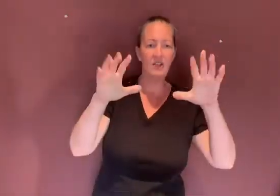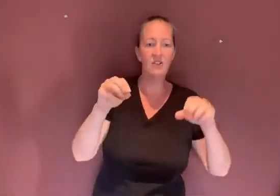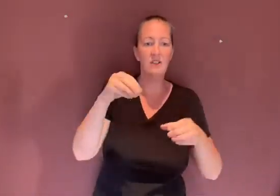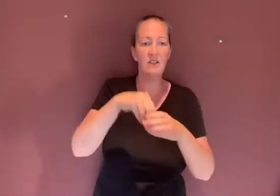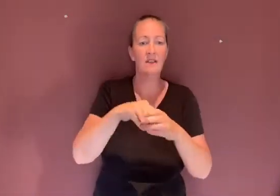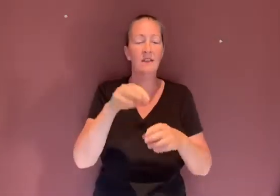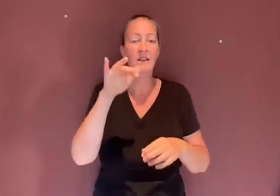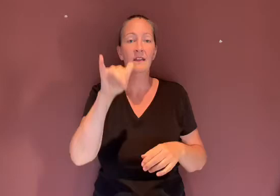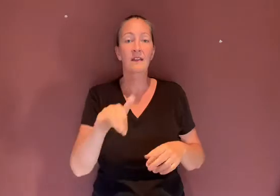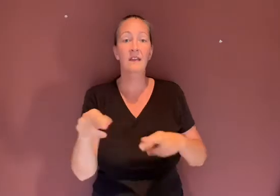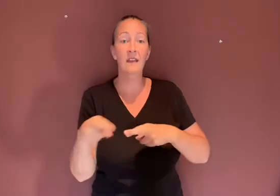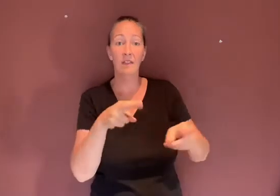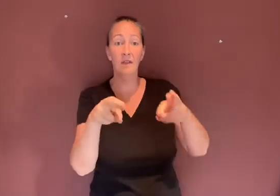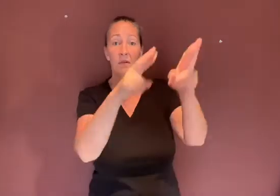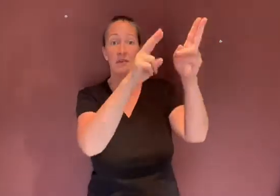splashed in the river.